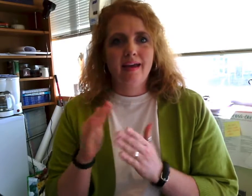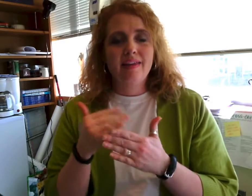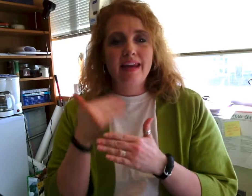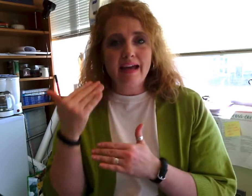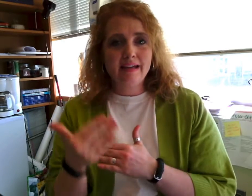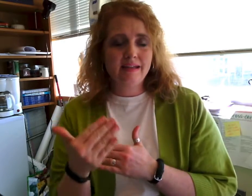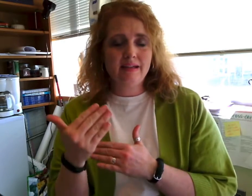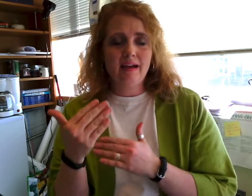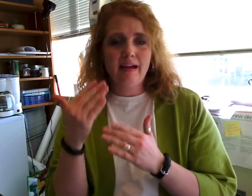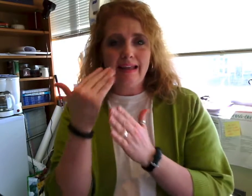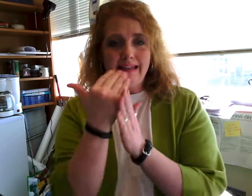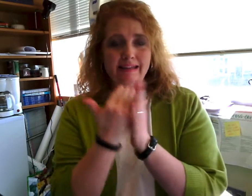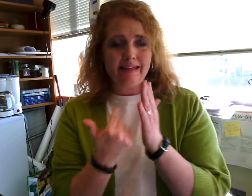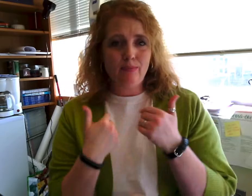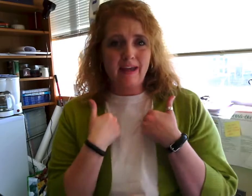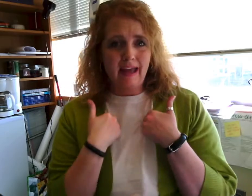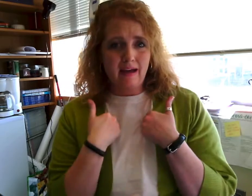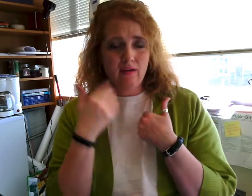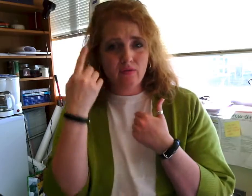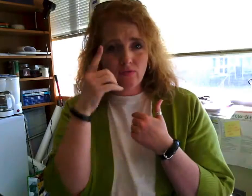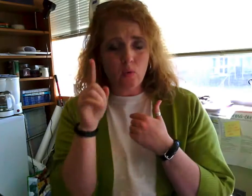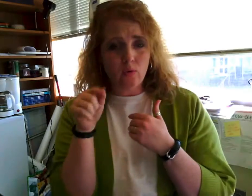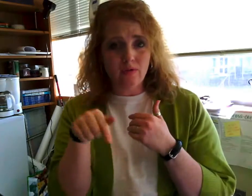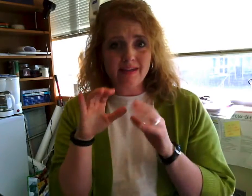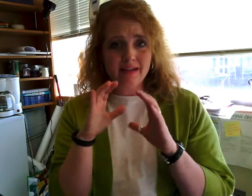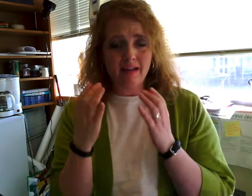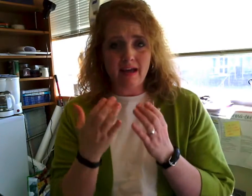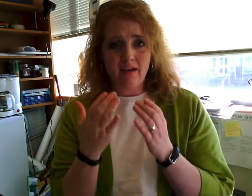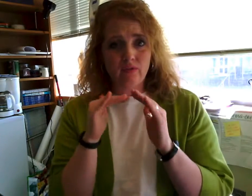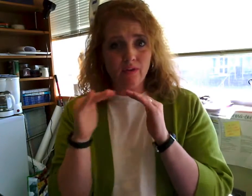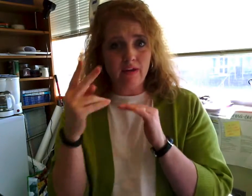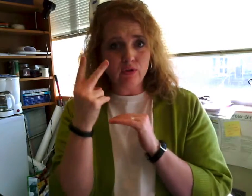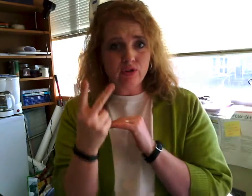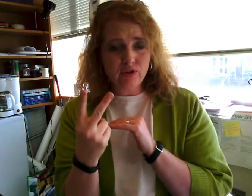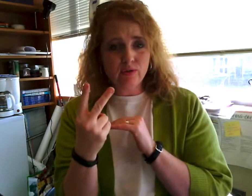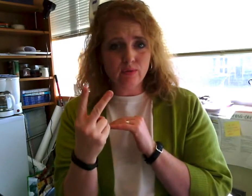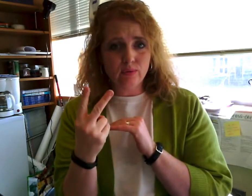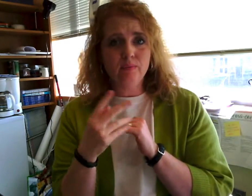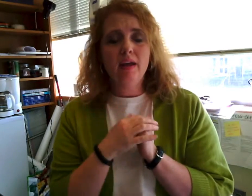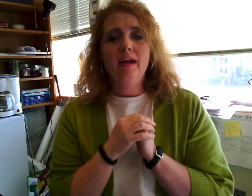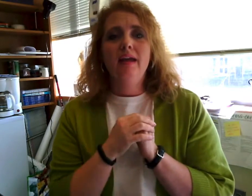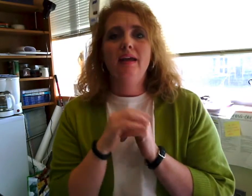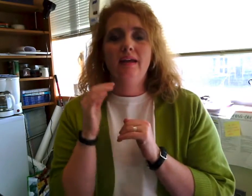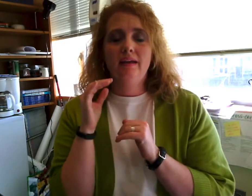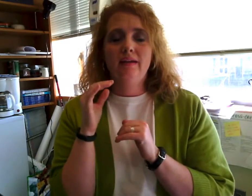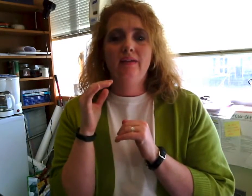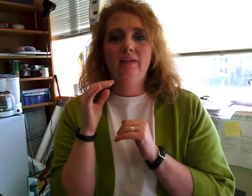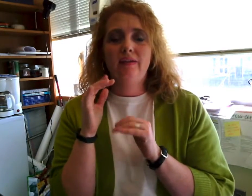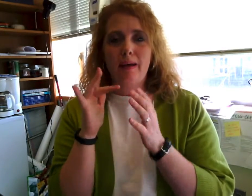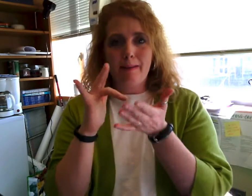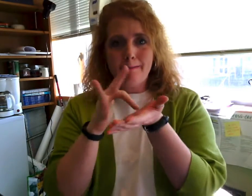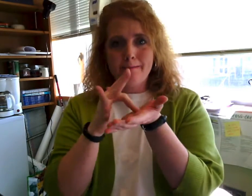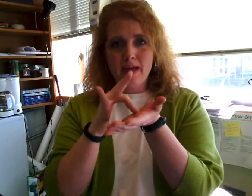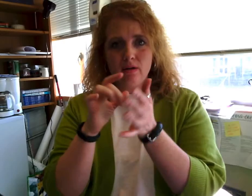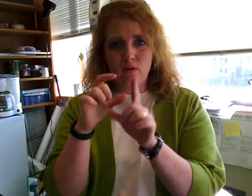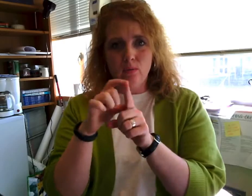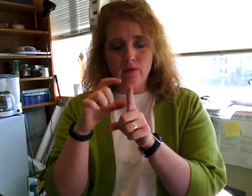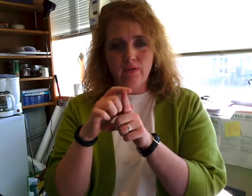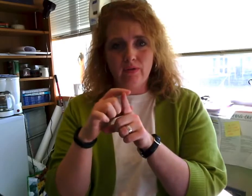Hi, the next list that we have for this class for level 2 is medical